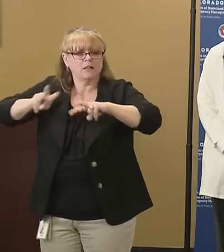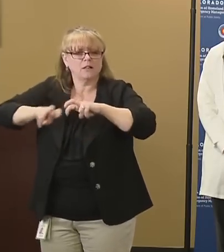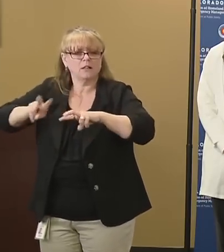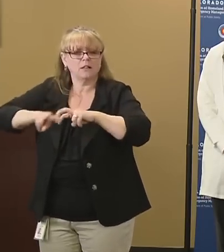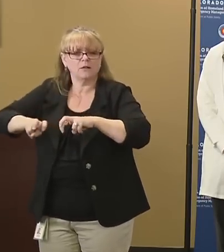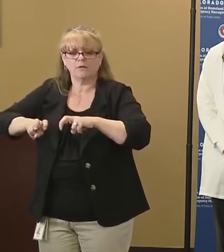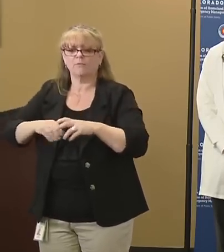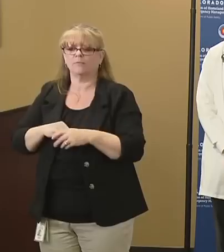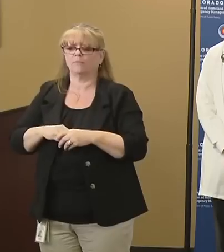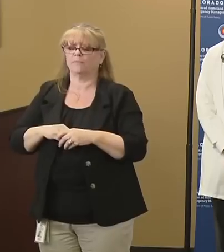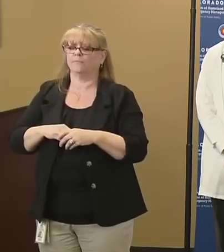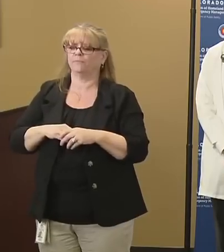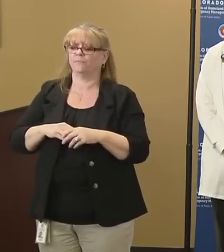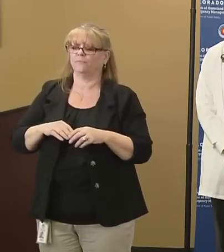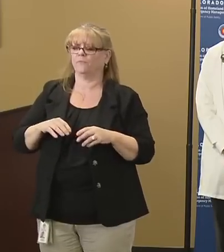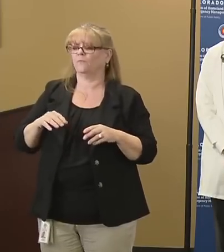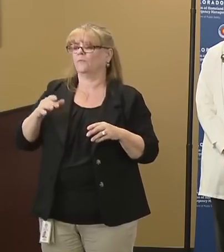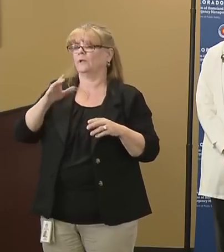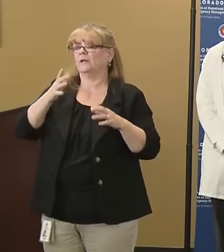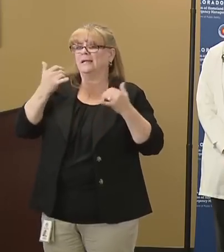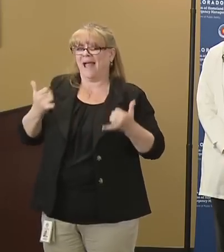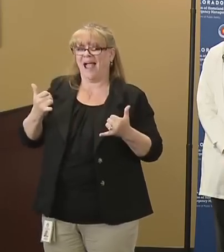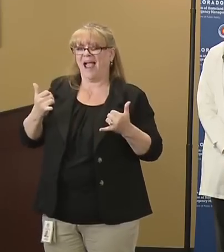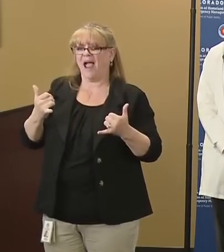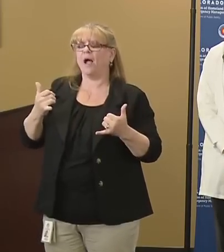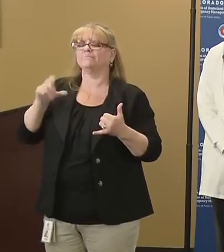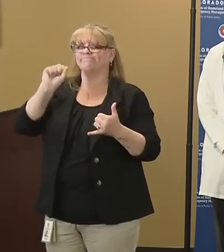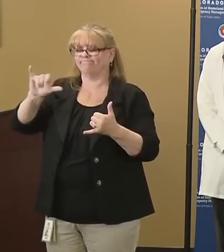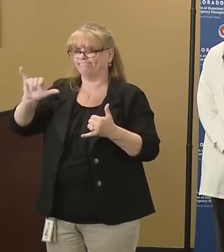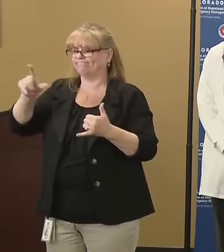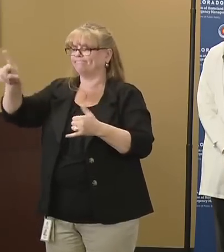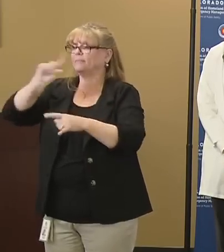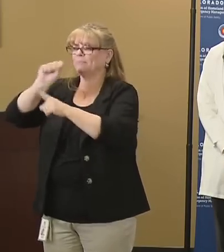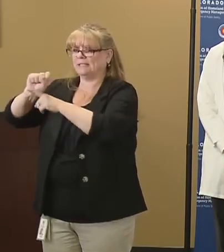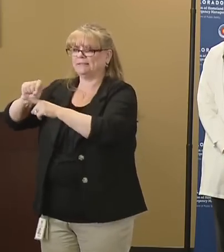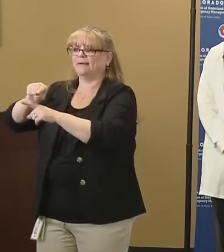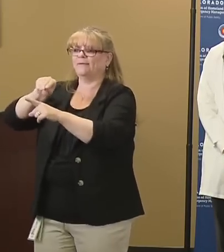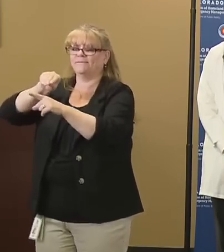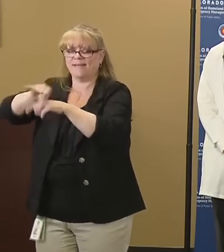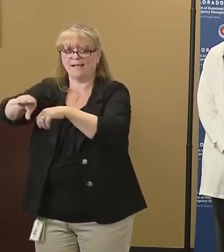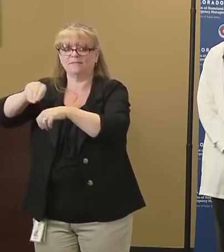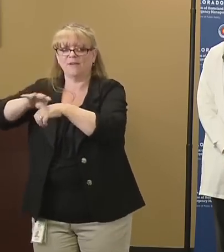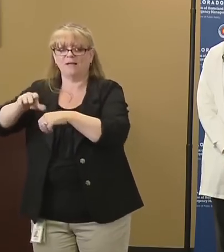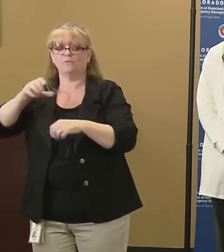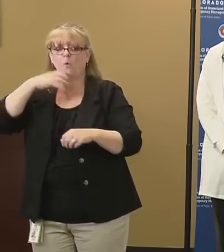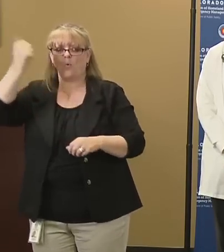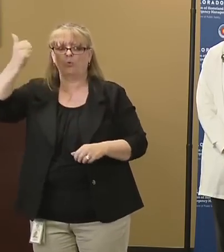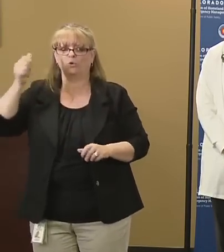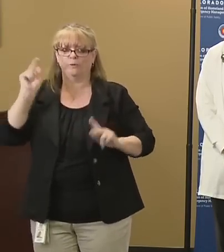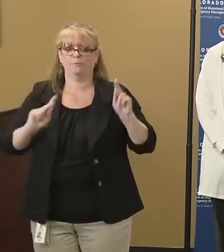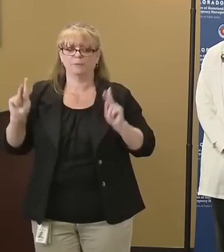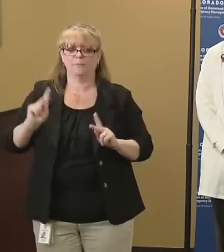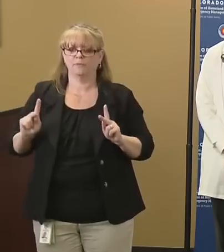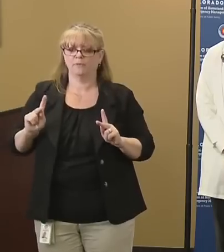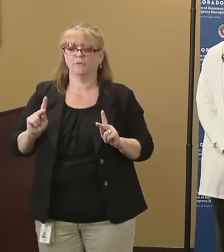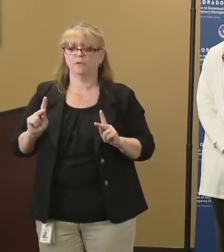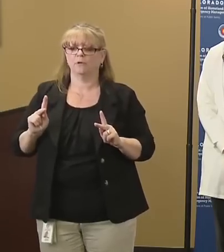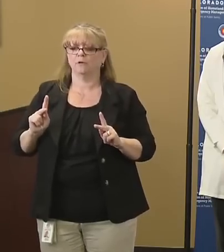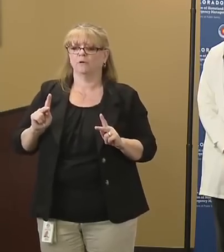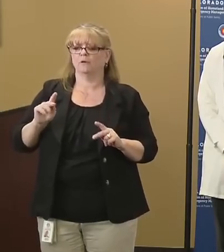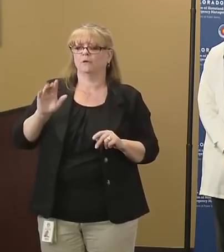affects the most vulnerable. And you're talking about death rates and the elderly in the 10 to 15% range in some cases. Very, very